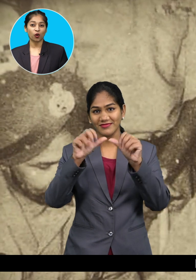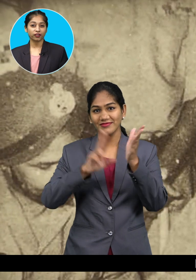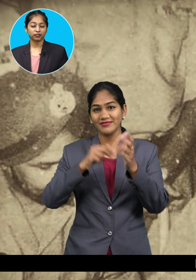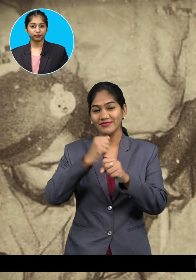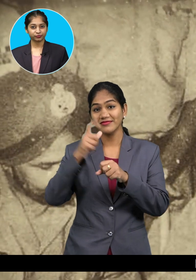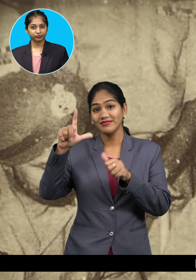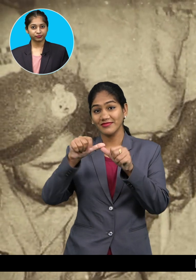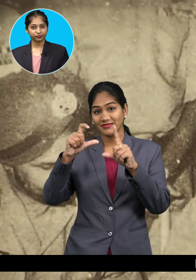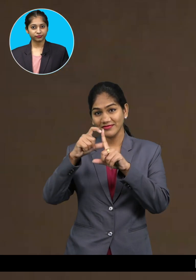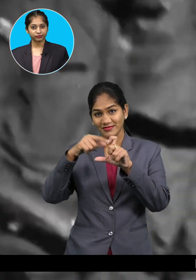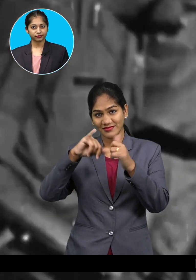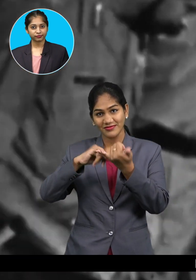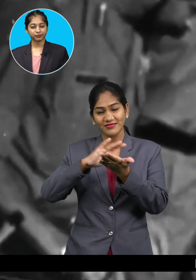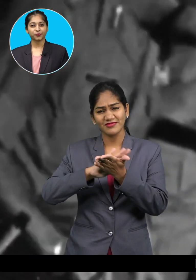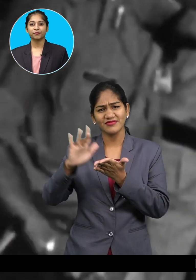Bangladesh War.